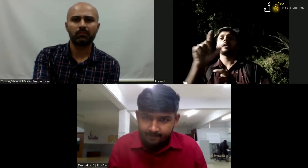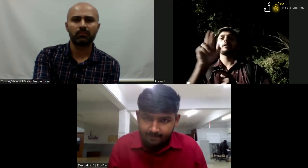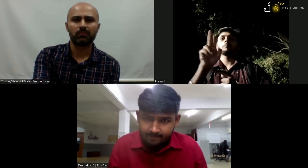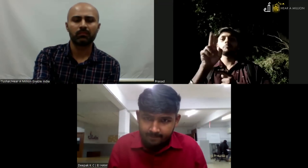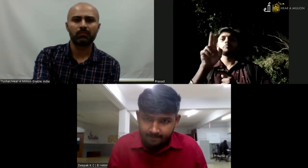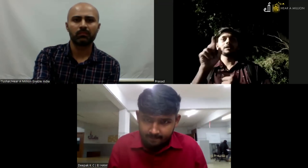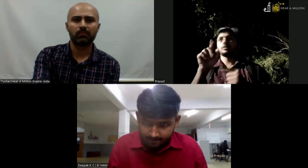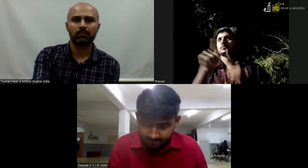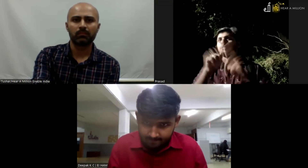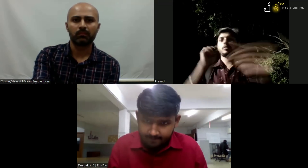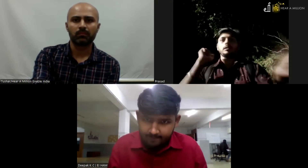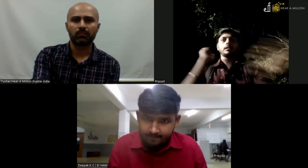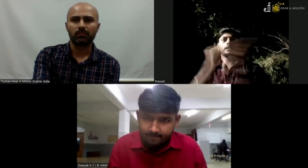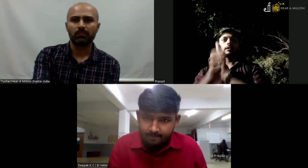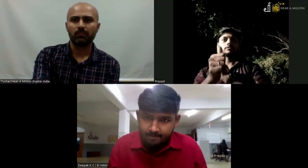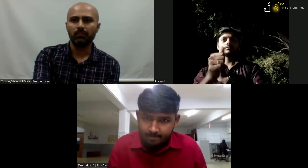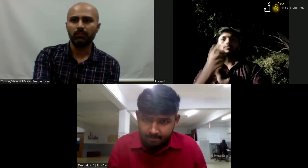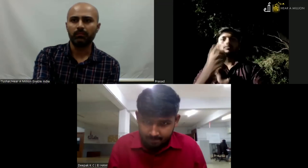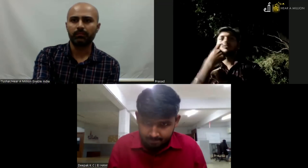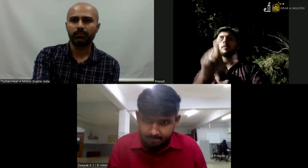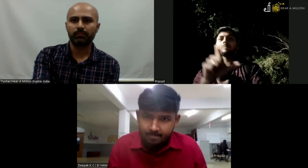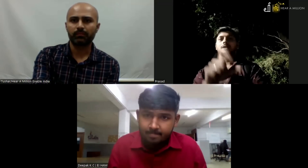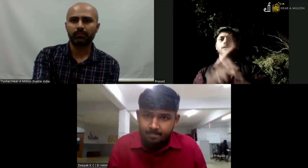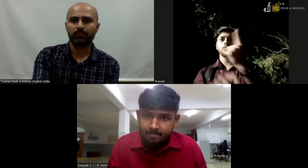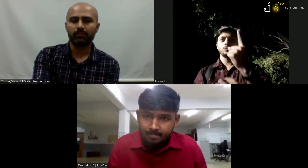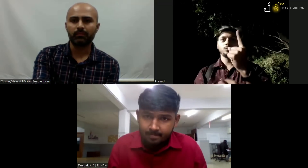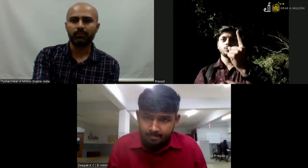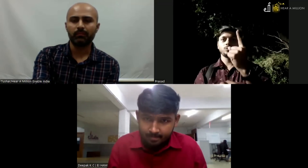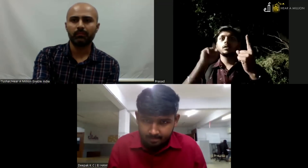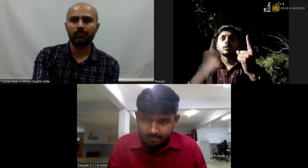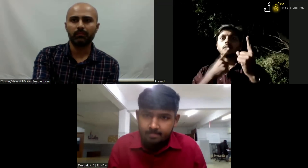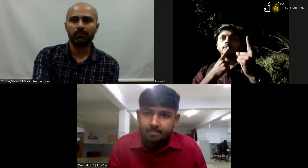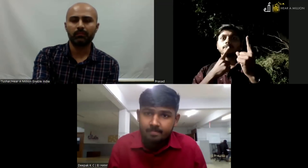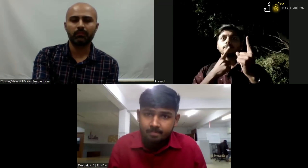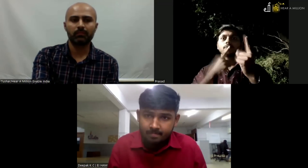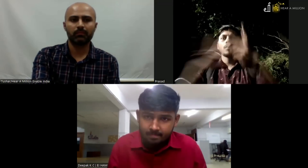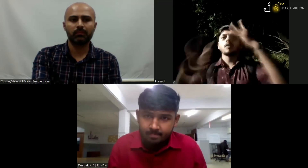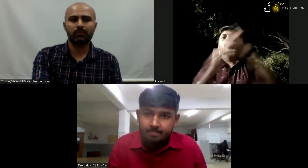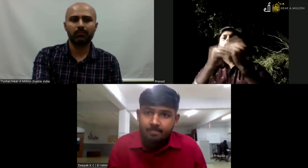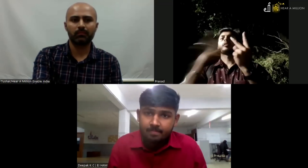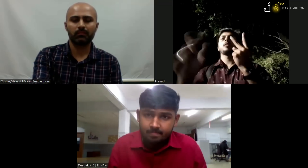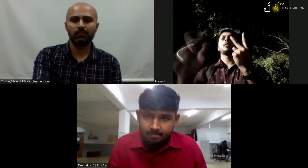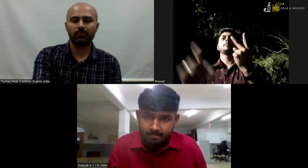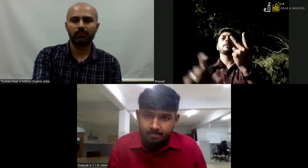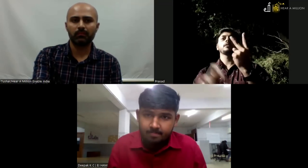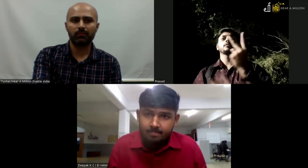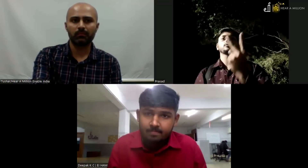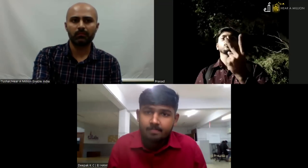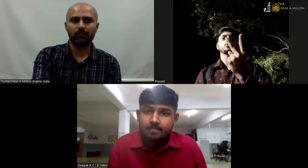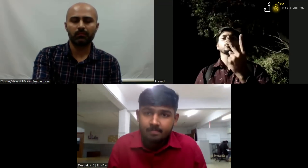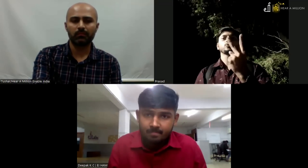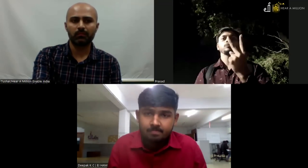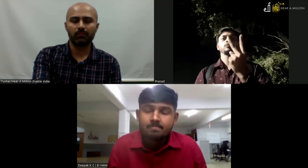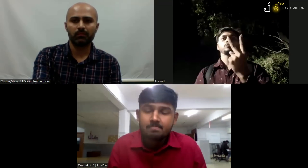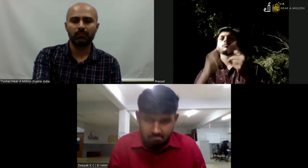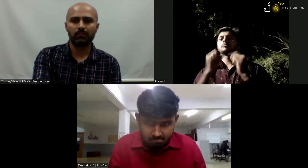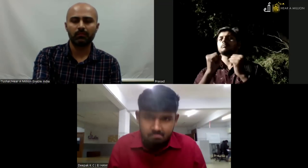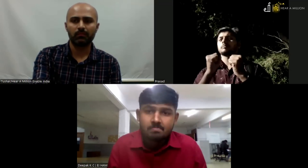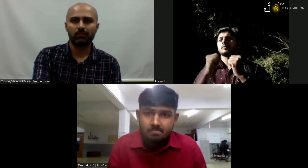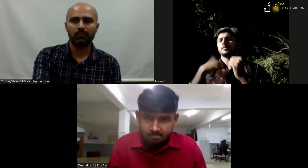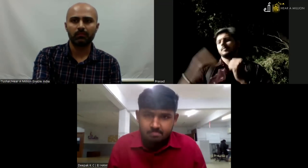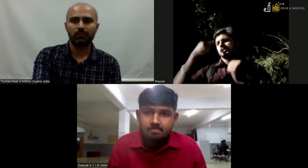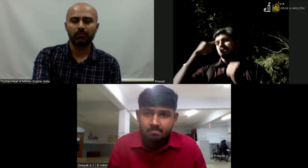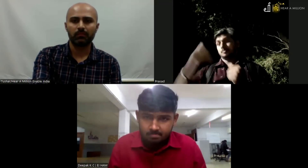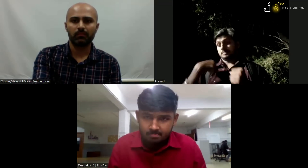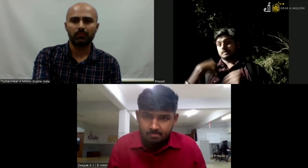insurance, and uh, if the deaf person, they can file the complaint, so the second thing, they